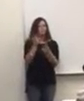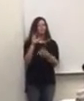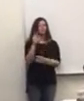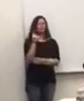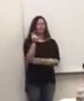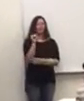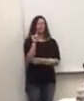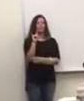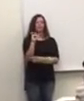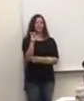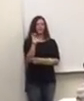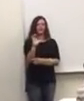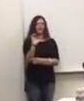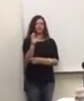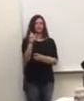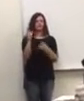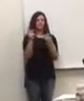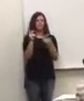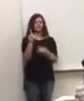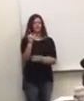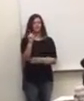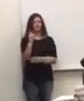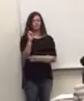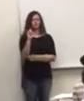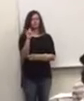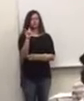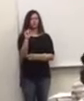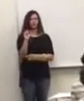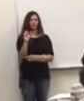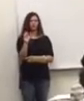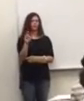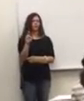taken humanities before, what is Gothic literature? Anybody remember?